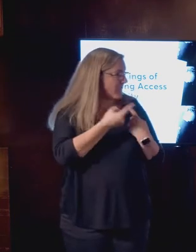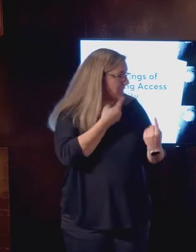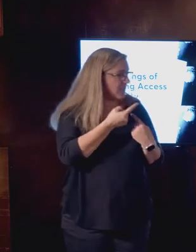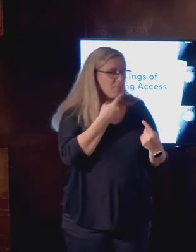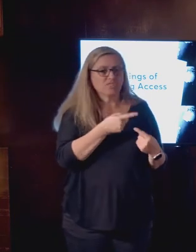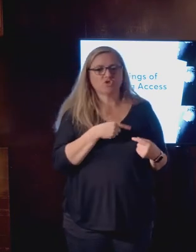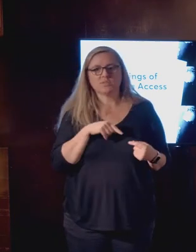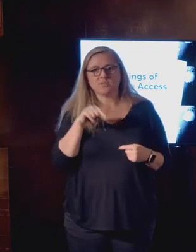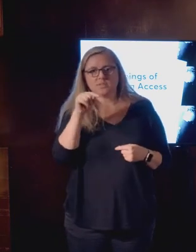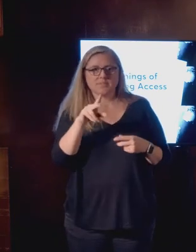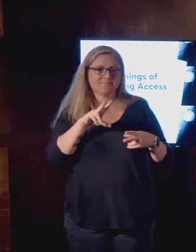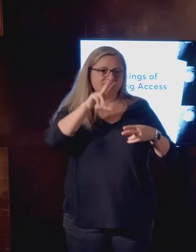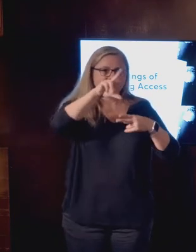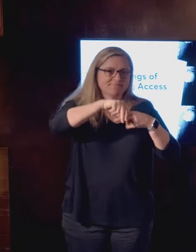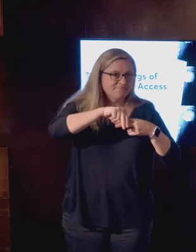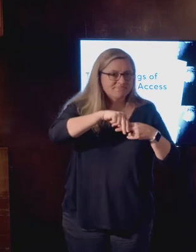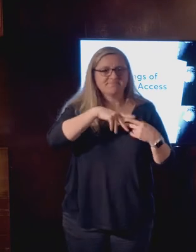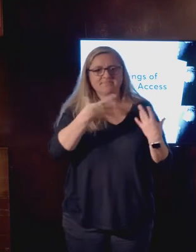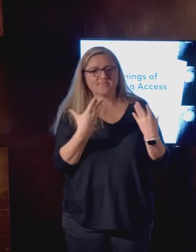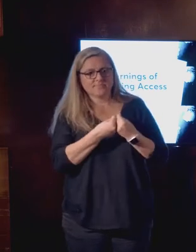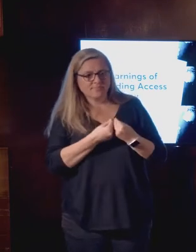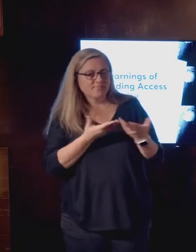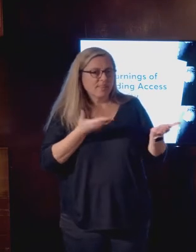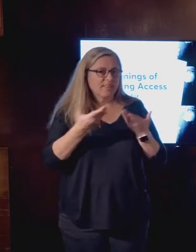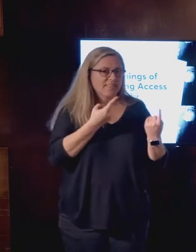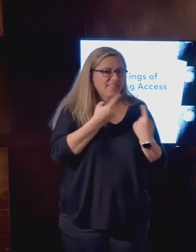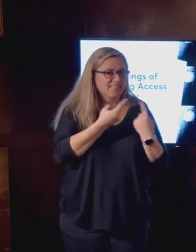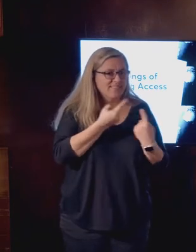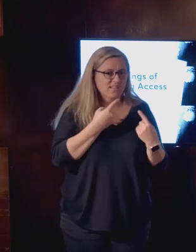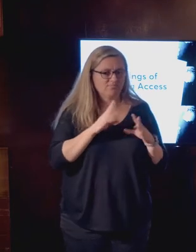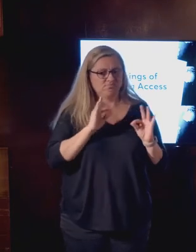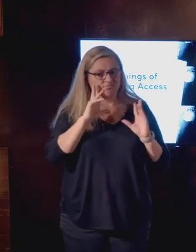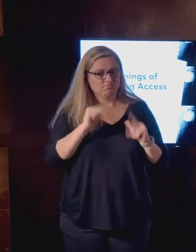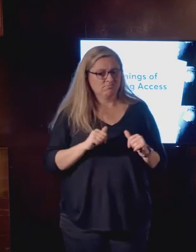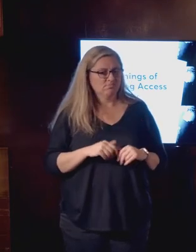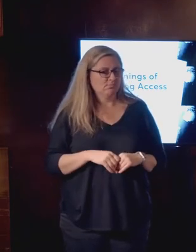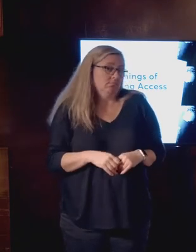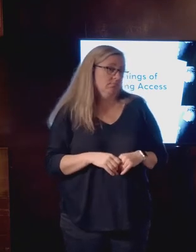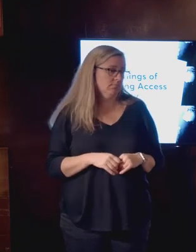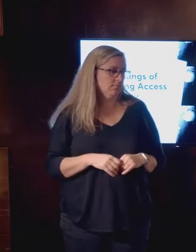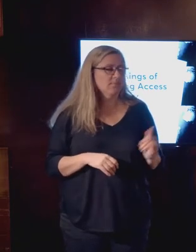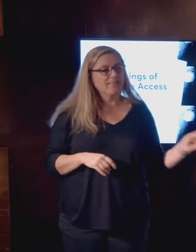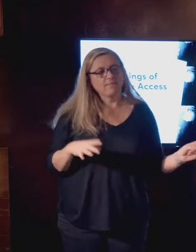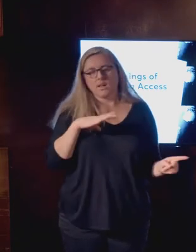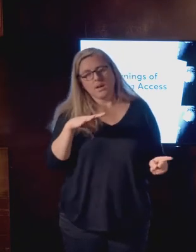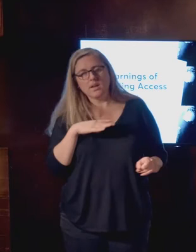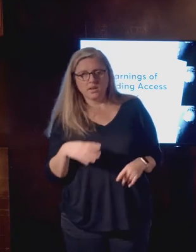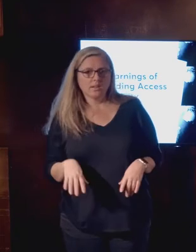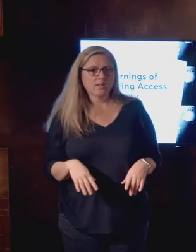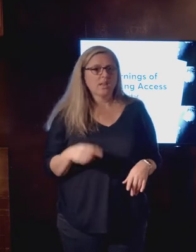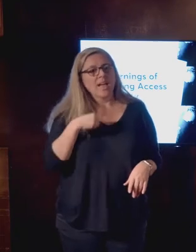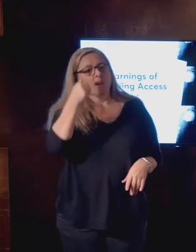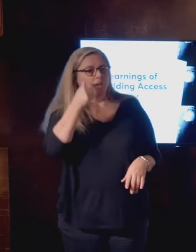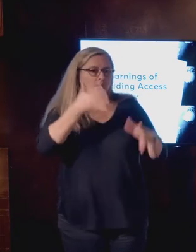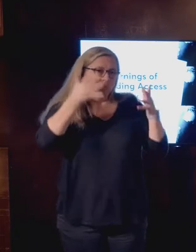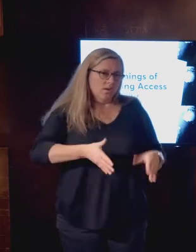attached to performances or performance information, and it hasn't looked great, and that's fine. As you said, it takes a lot of work and it's a lot